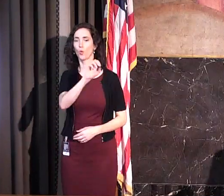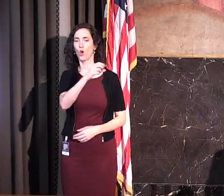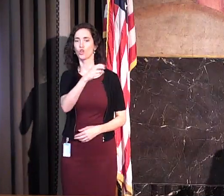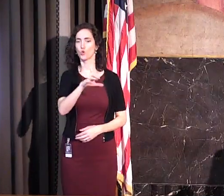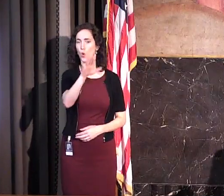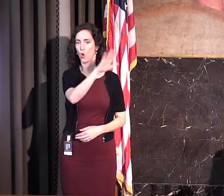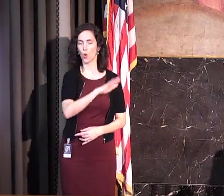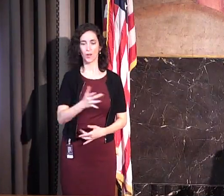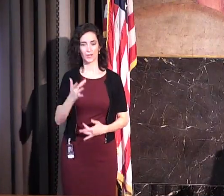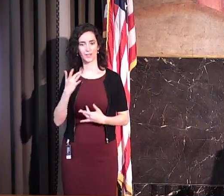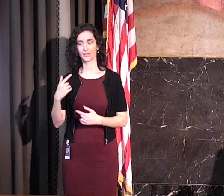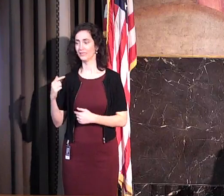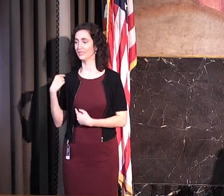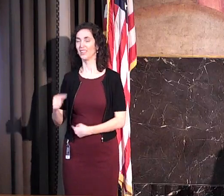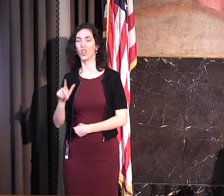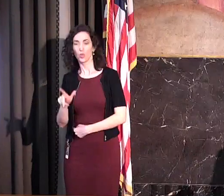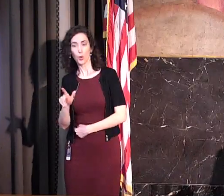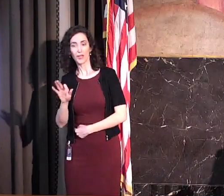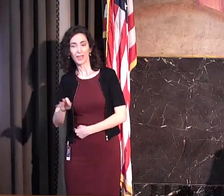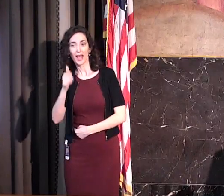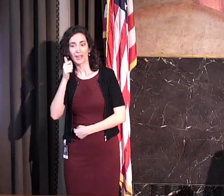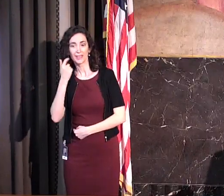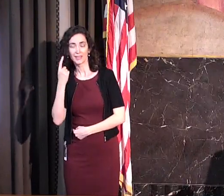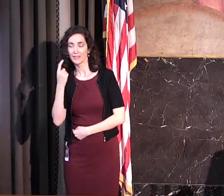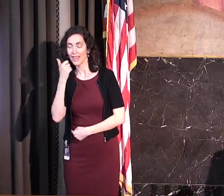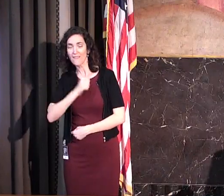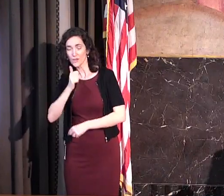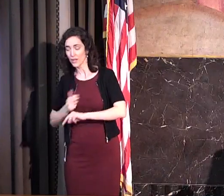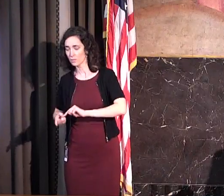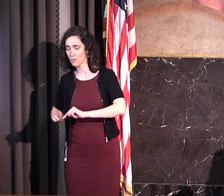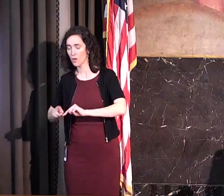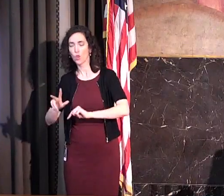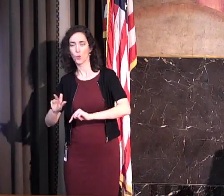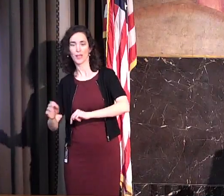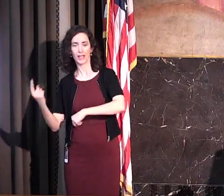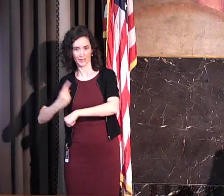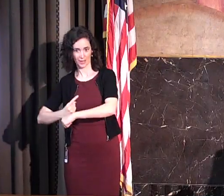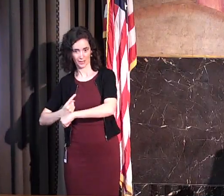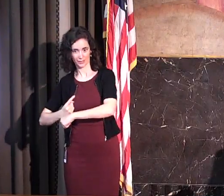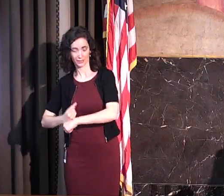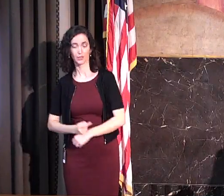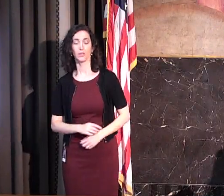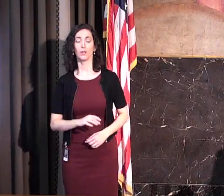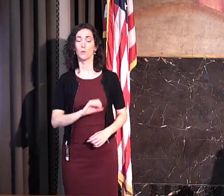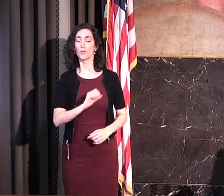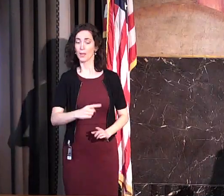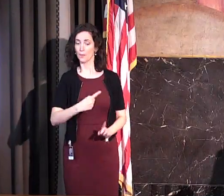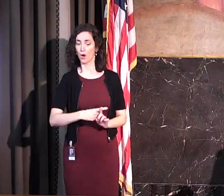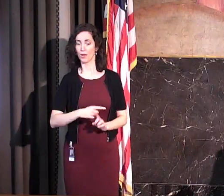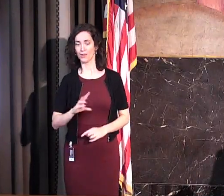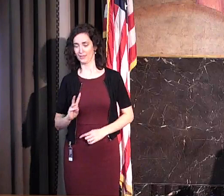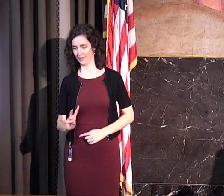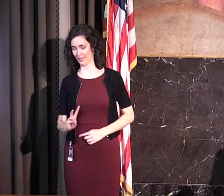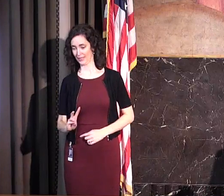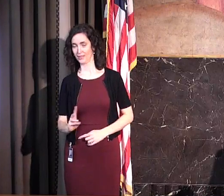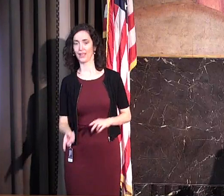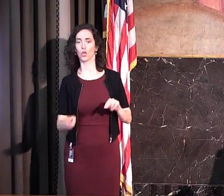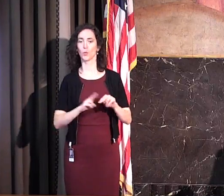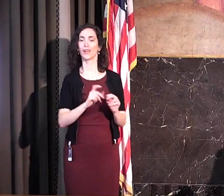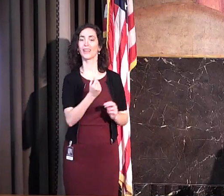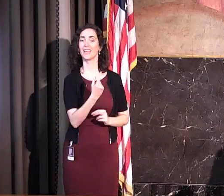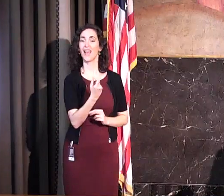have gone up consistently for 39 days. Percent positivity went up from 6 to now